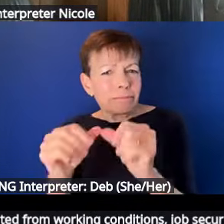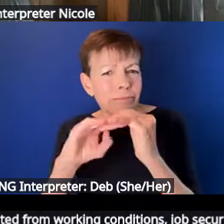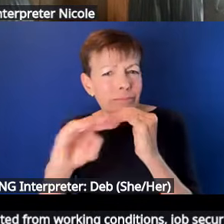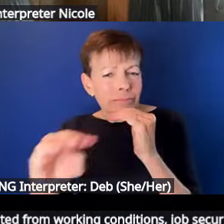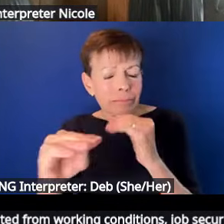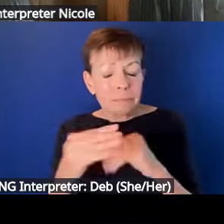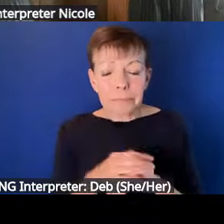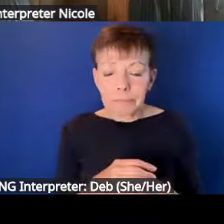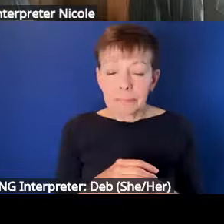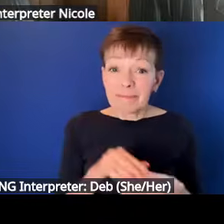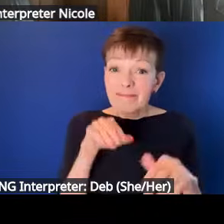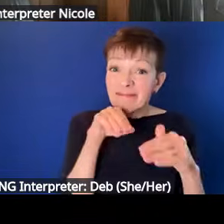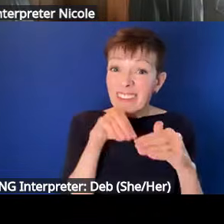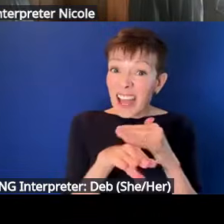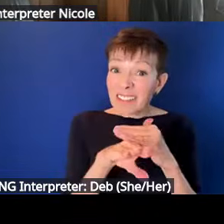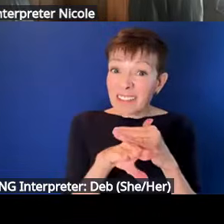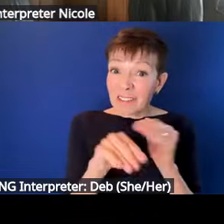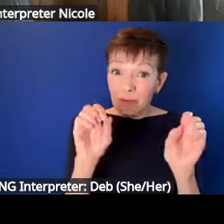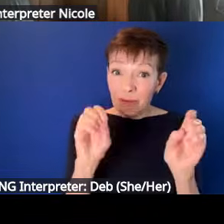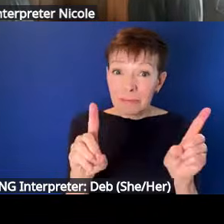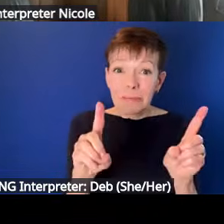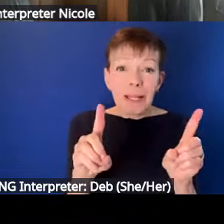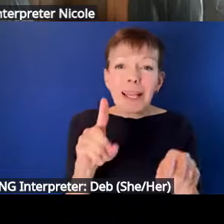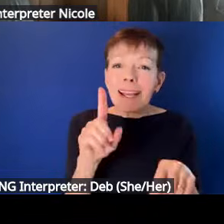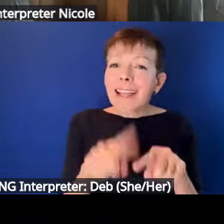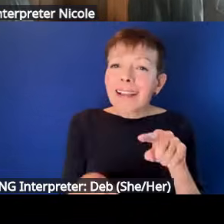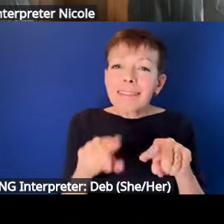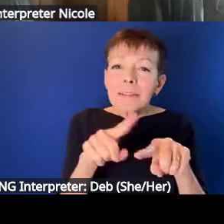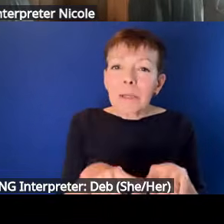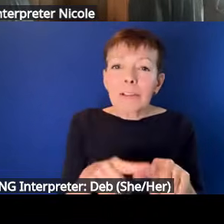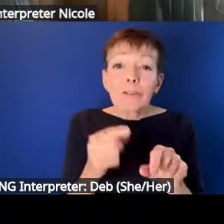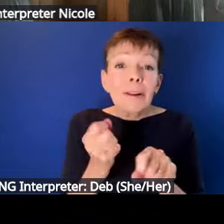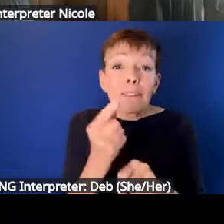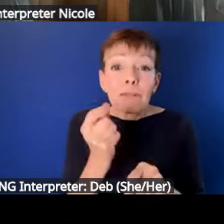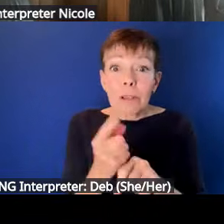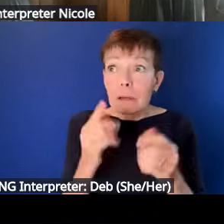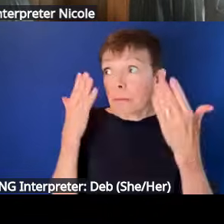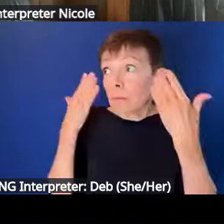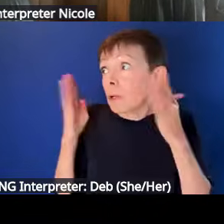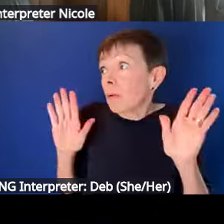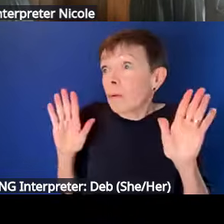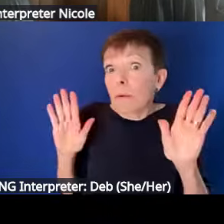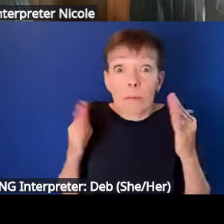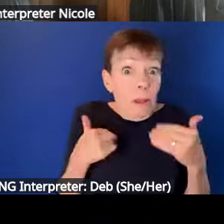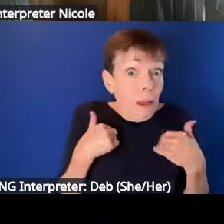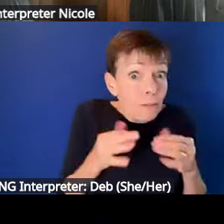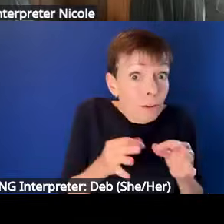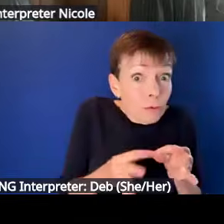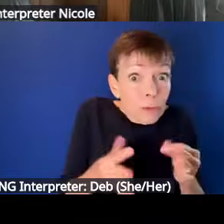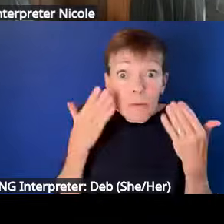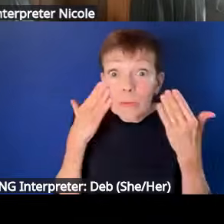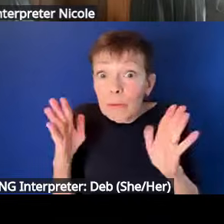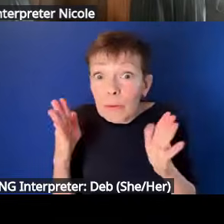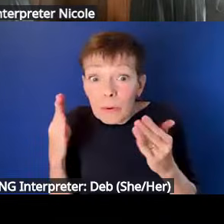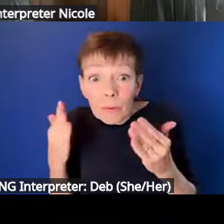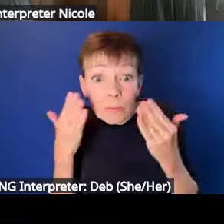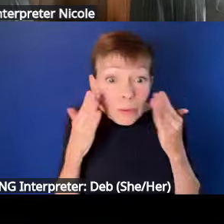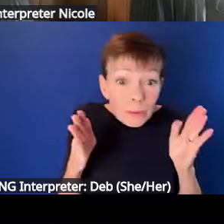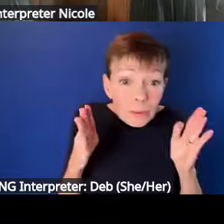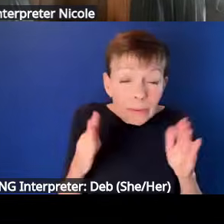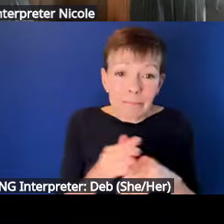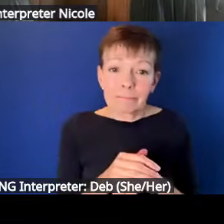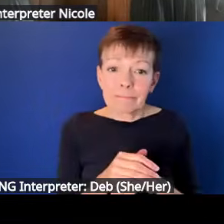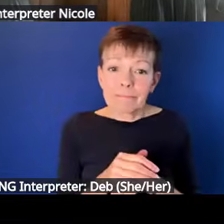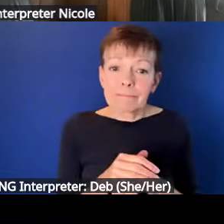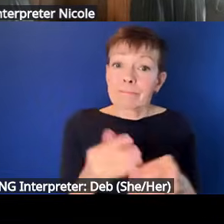to education cannot depend on annual uncertainty. The legal risks and meaningful access service gaps associated